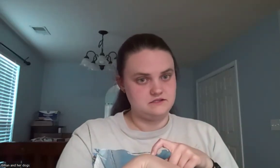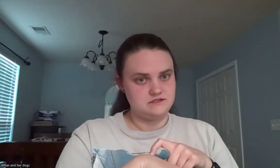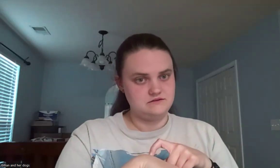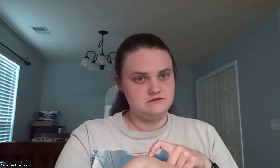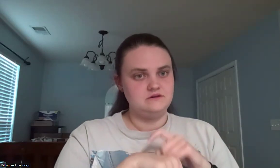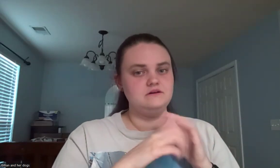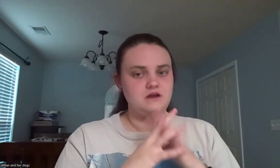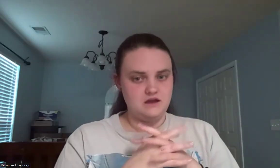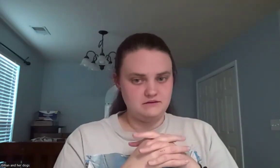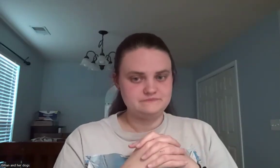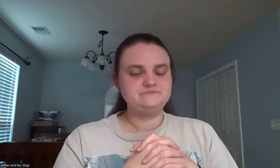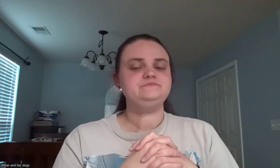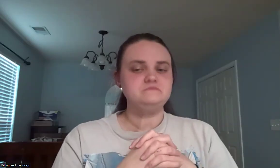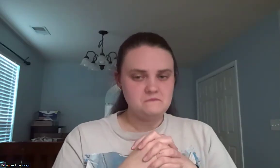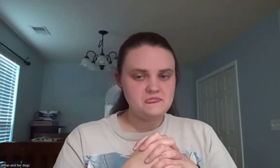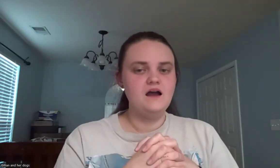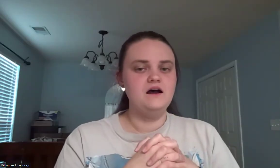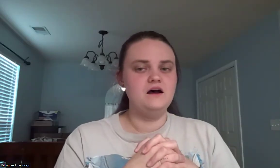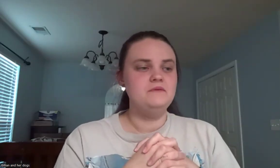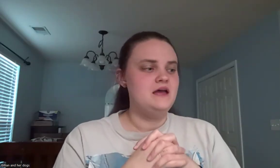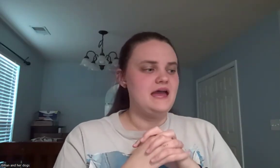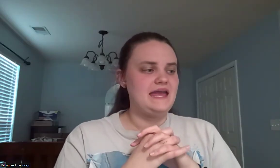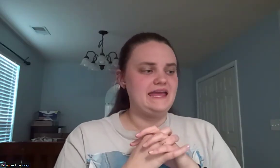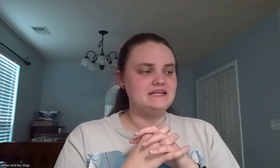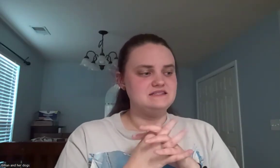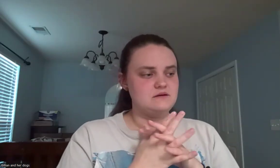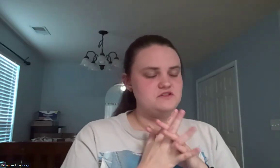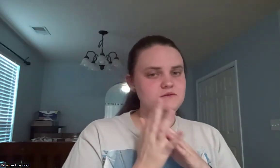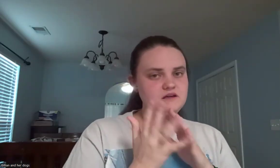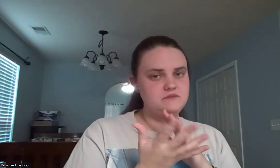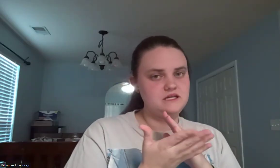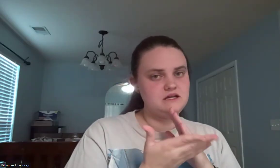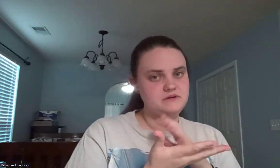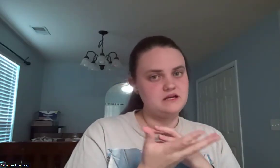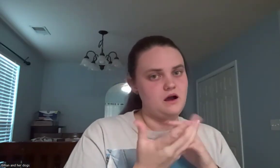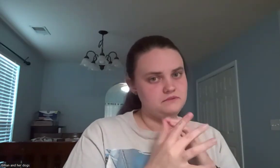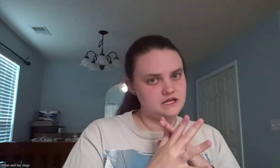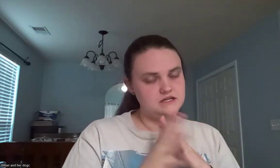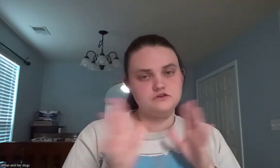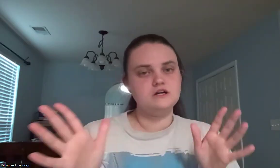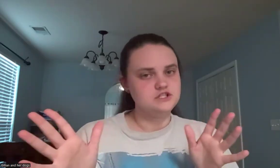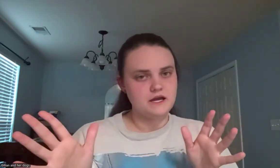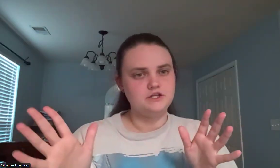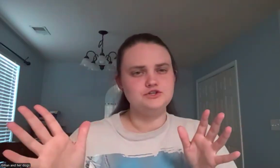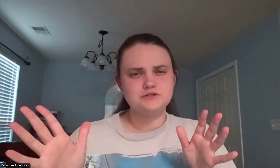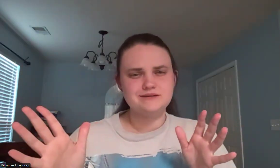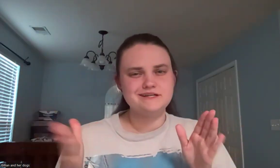signs. Okay. Um, and some of them can be a bit complicated. They're not too bad. Usually we don't